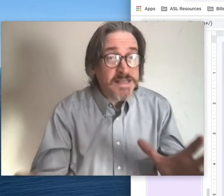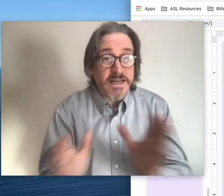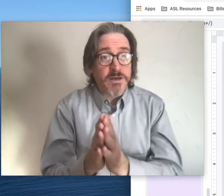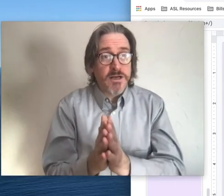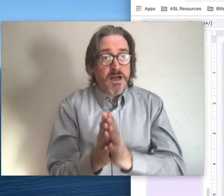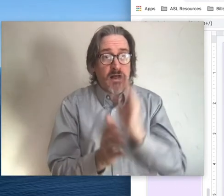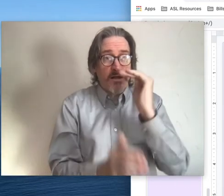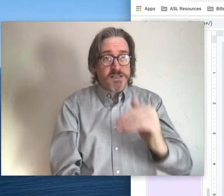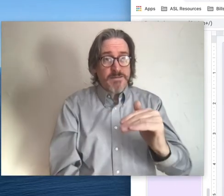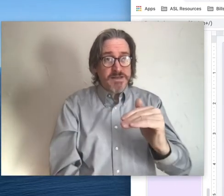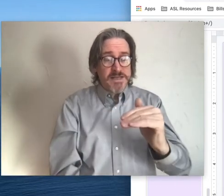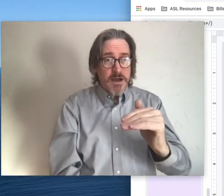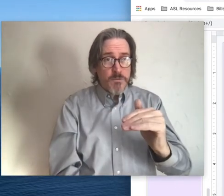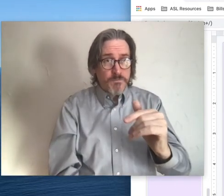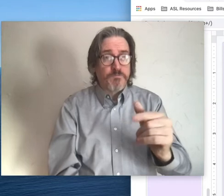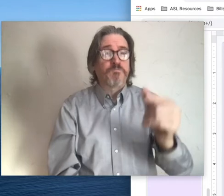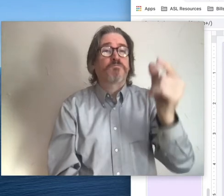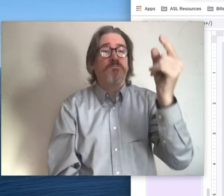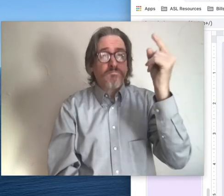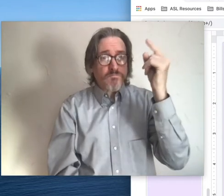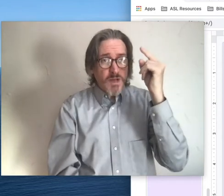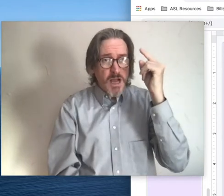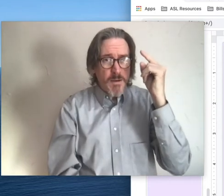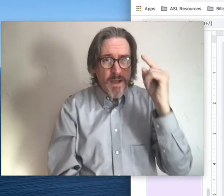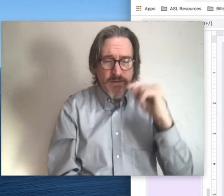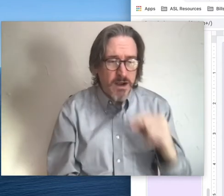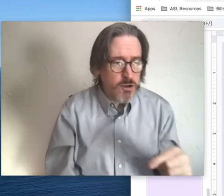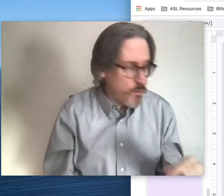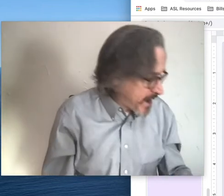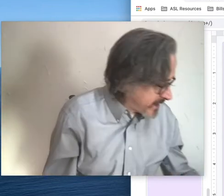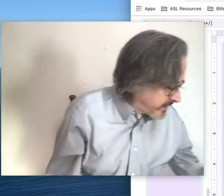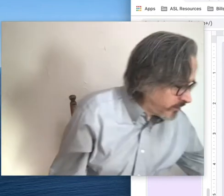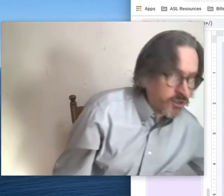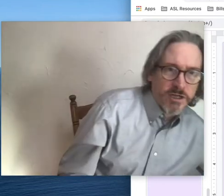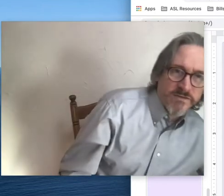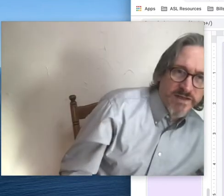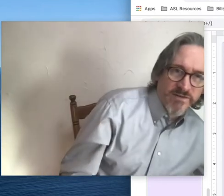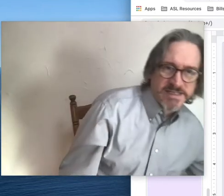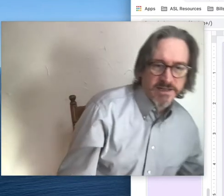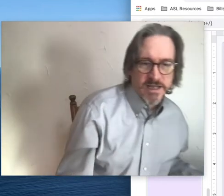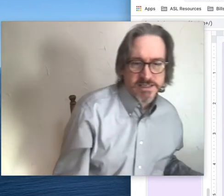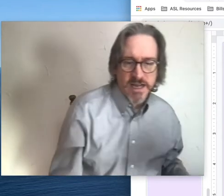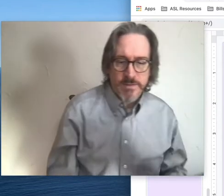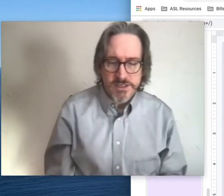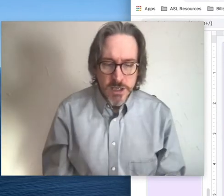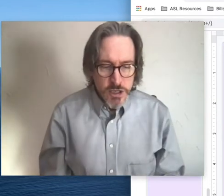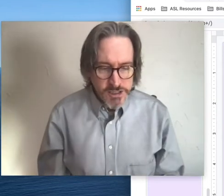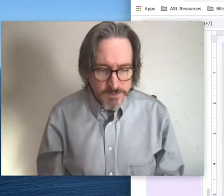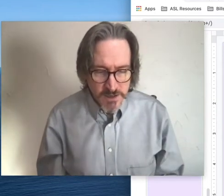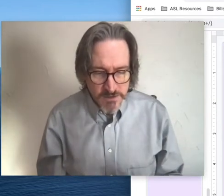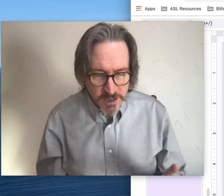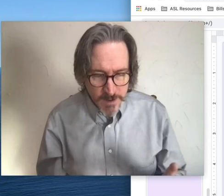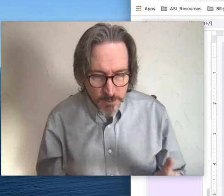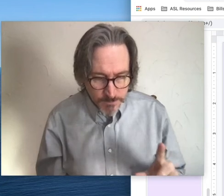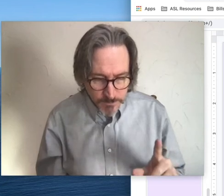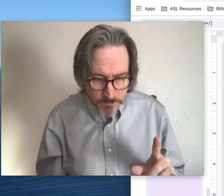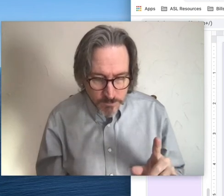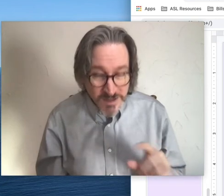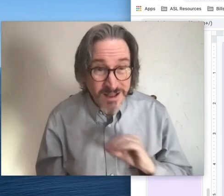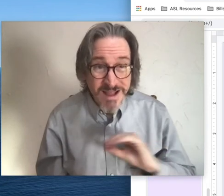So that's it. I'll stop this now, and then I'll go back and give advice on the assignments. Something to think